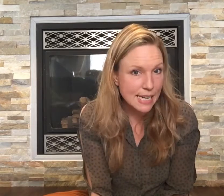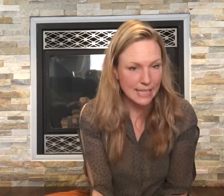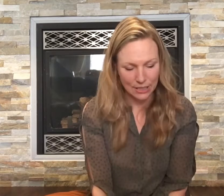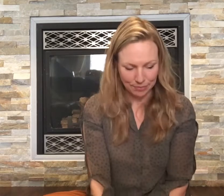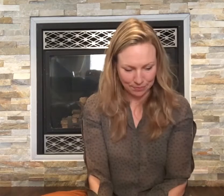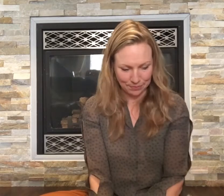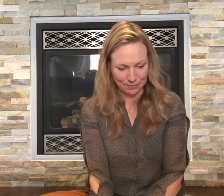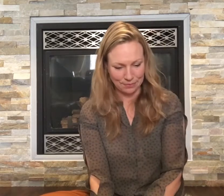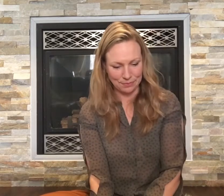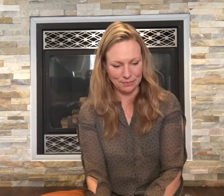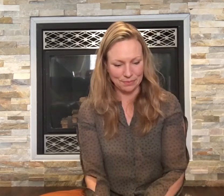there.